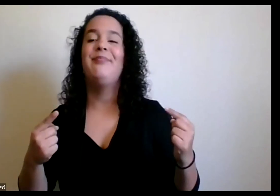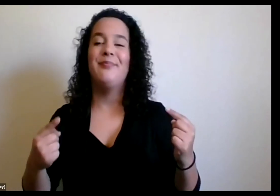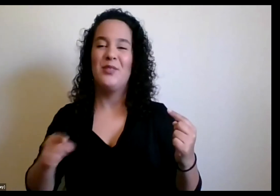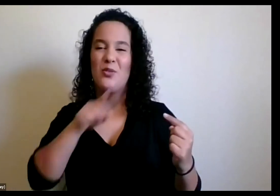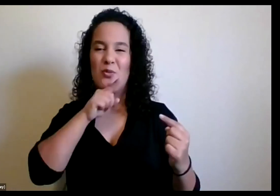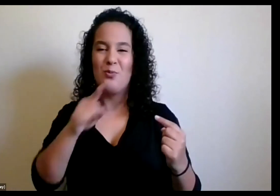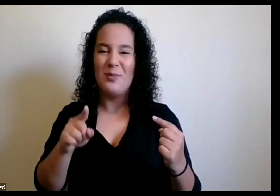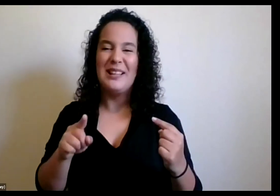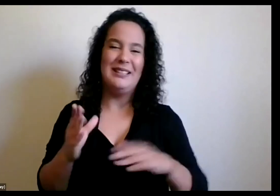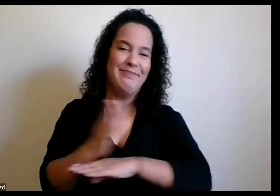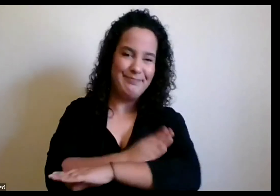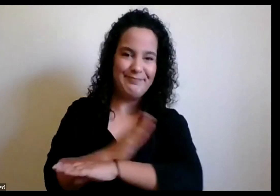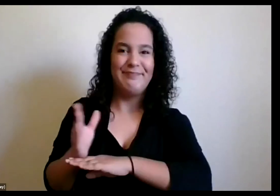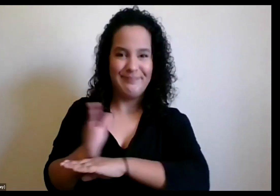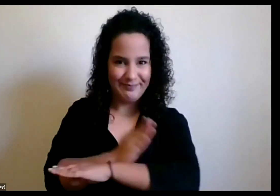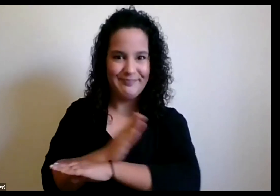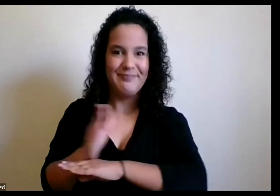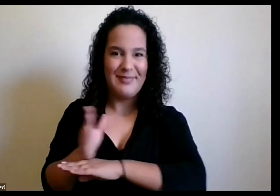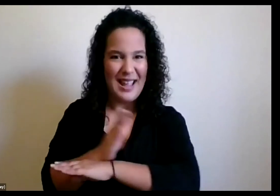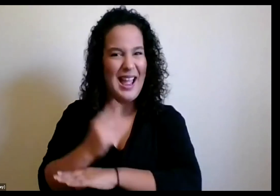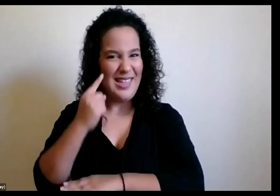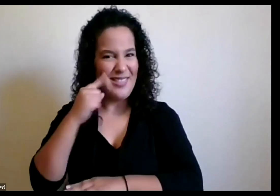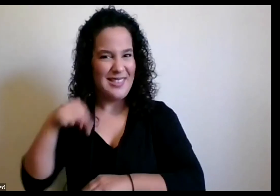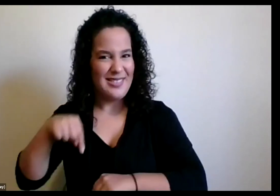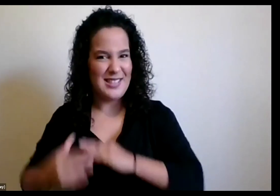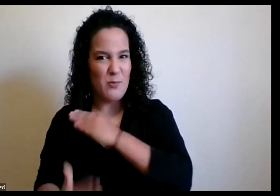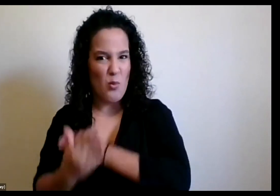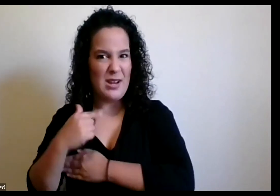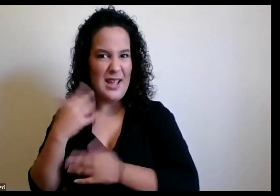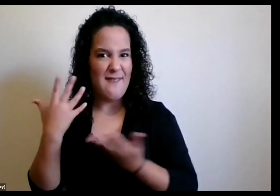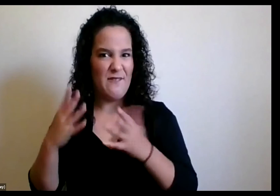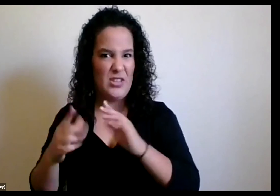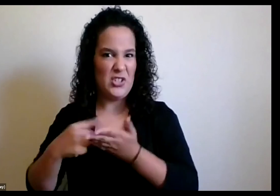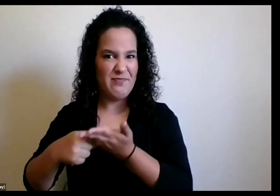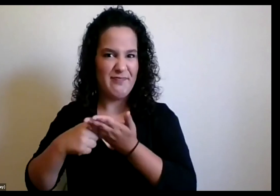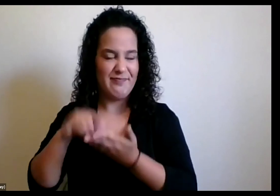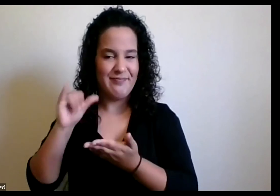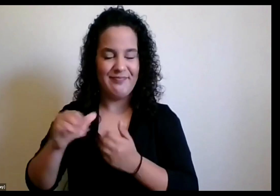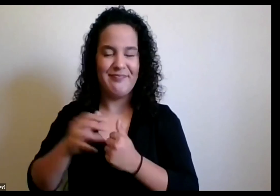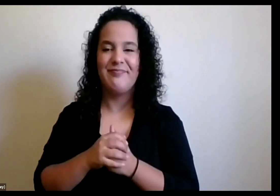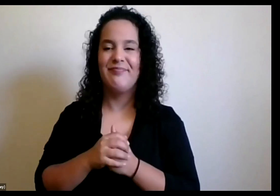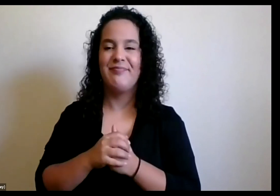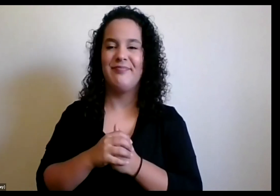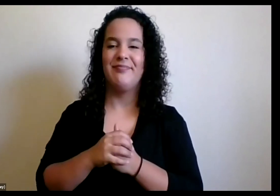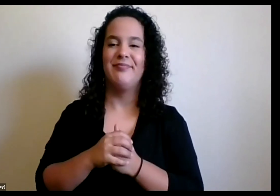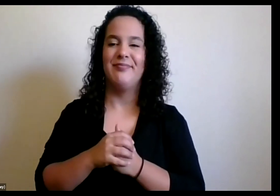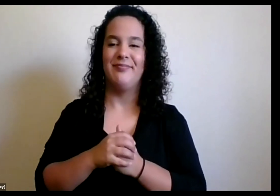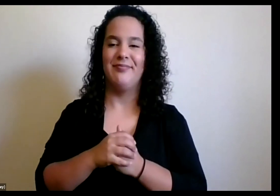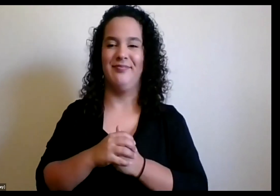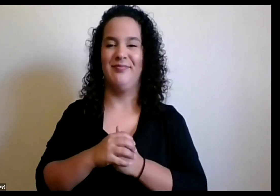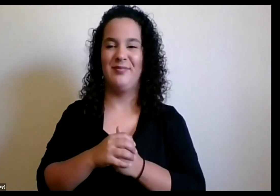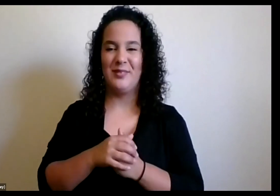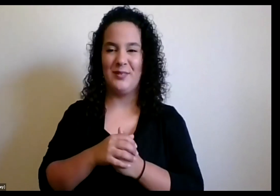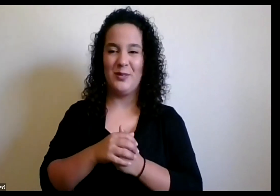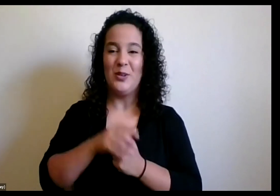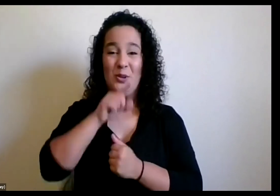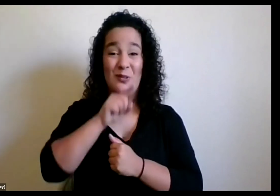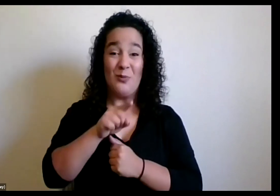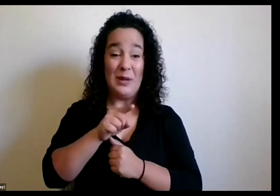place. I think Anat was talking a little bit about that this morning, these folks who are not ideologically, you know, committed in any way, shape, or